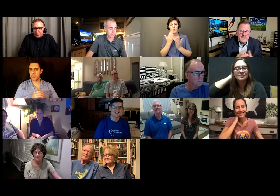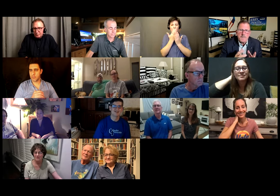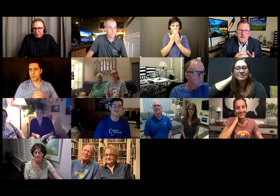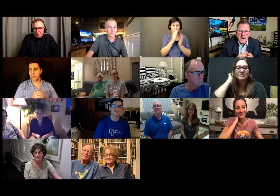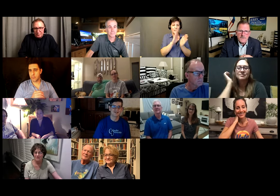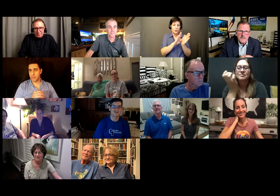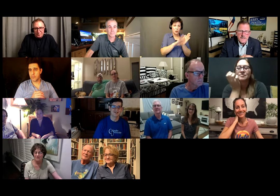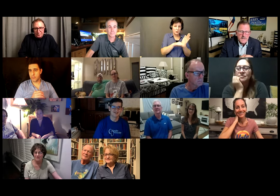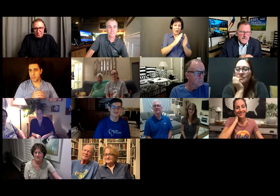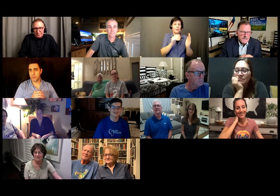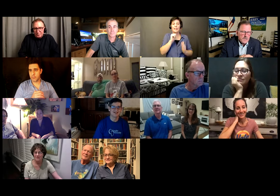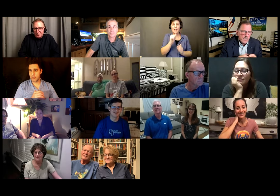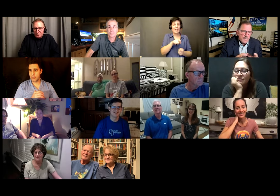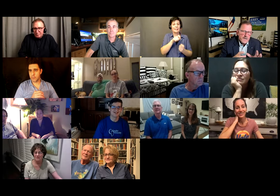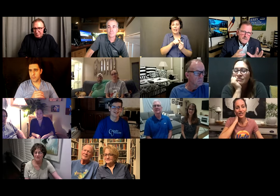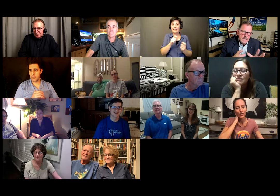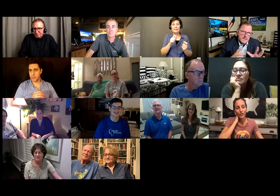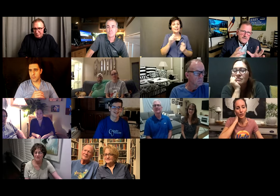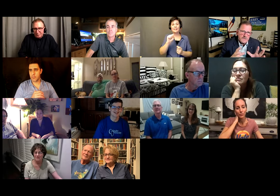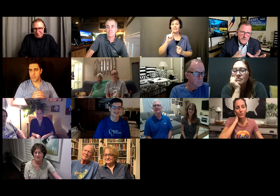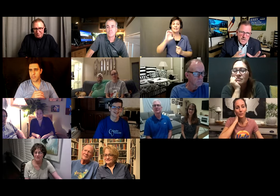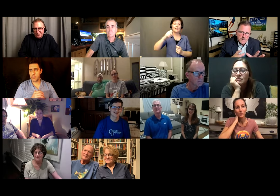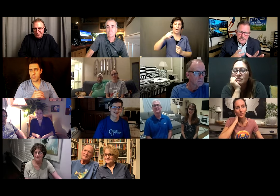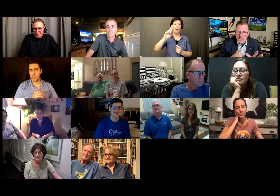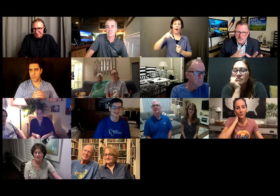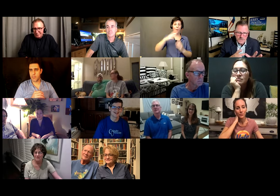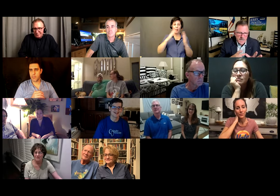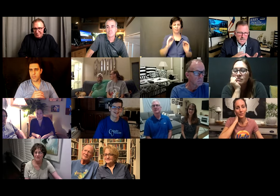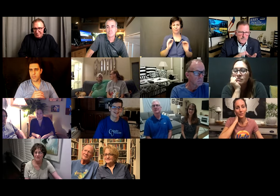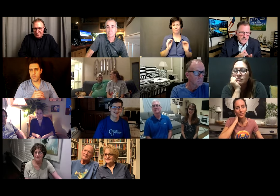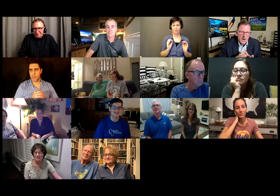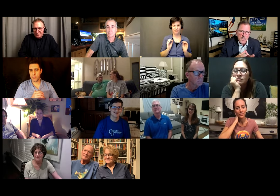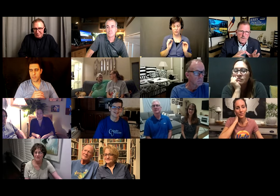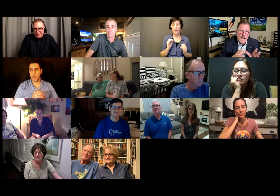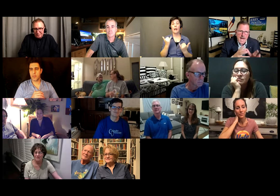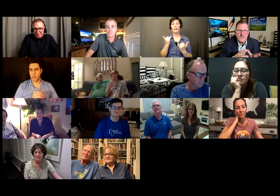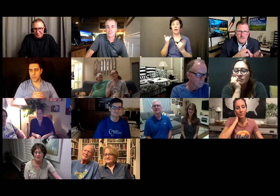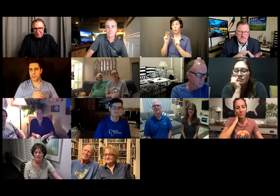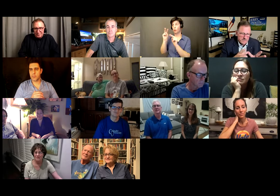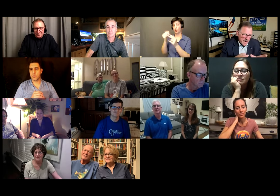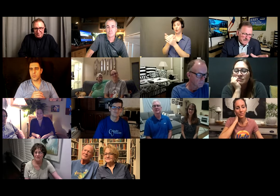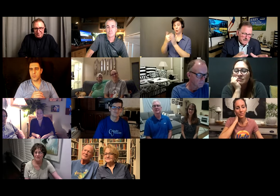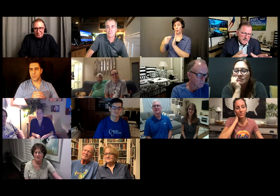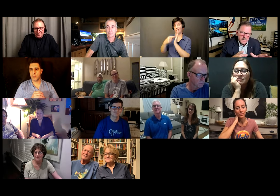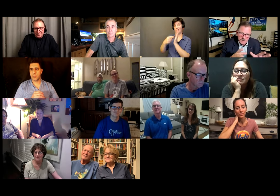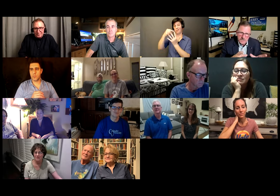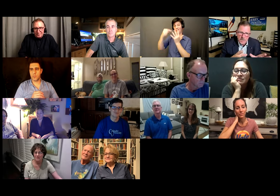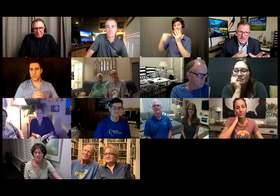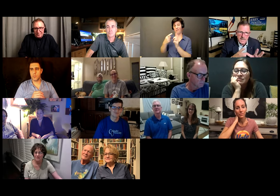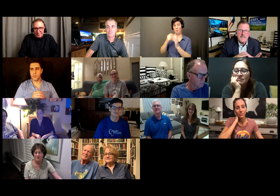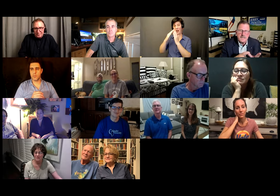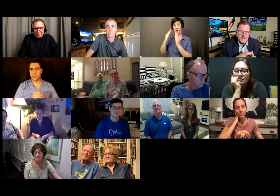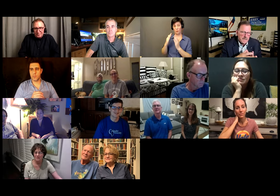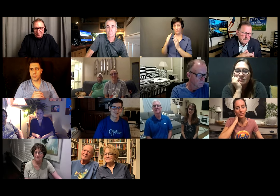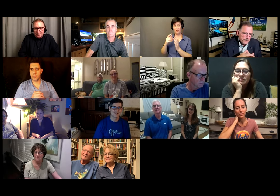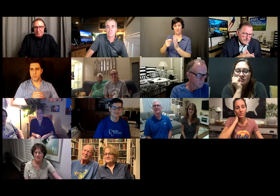exactly step-up housing. So when we look at these new numbers coming from the state, and we know we'll have to cite the zoning